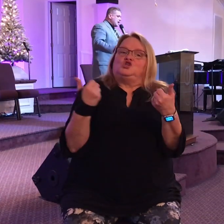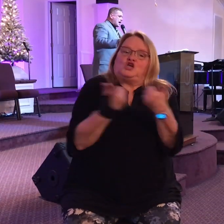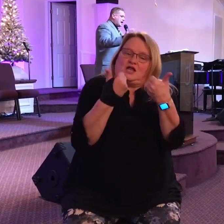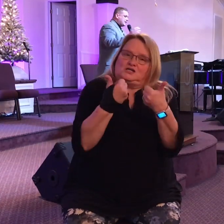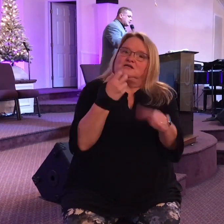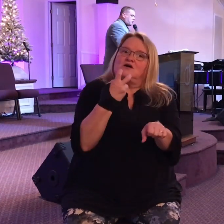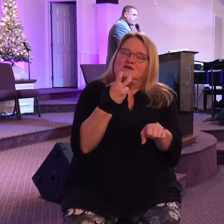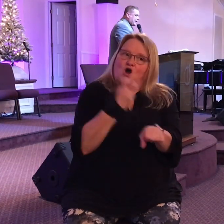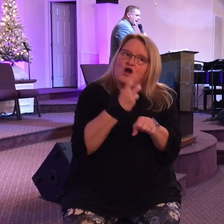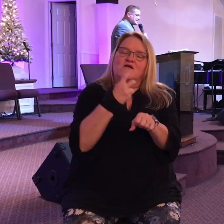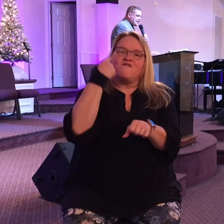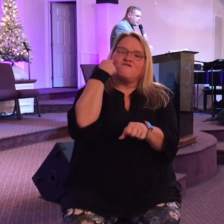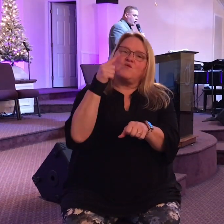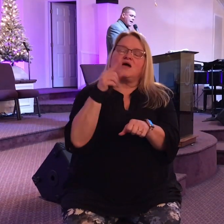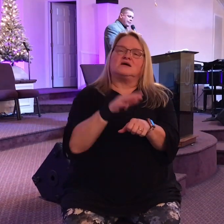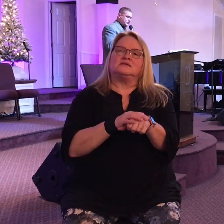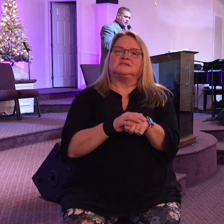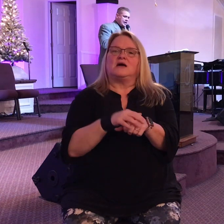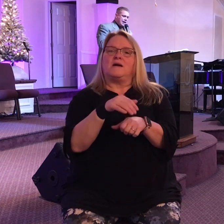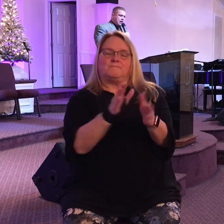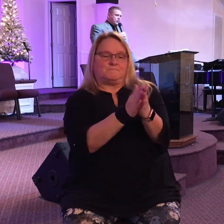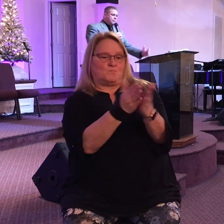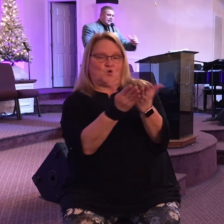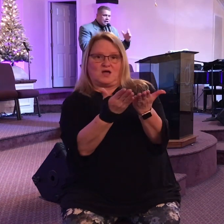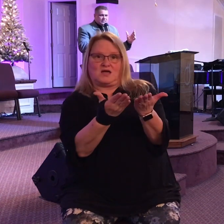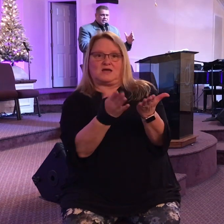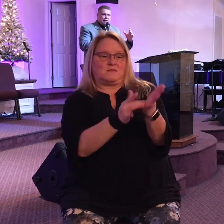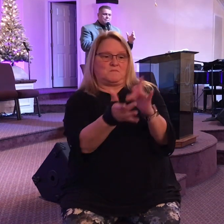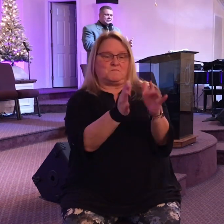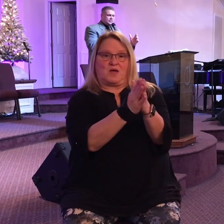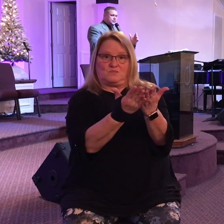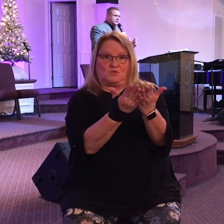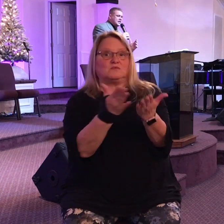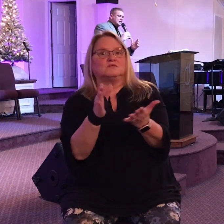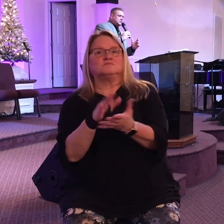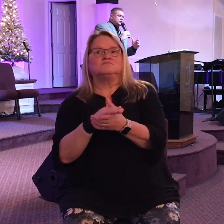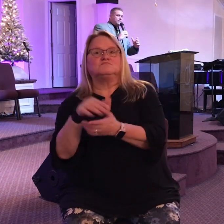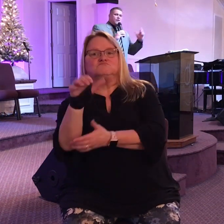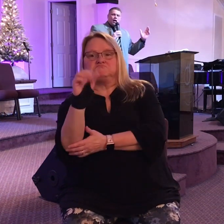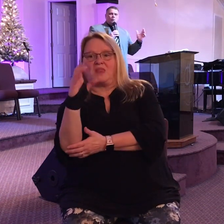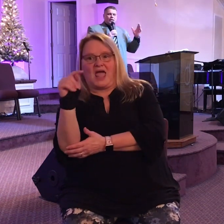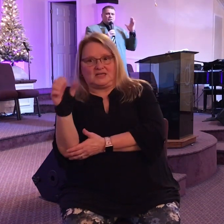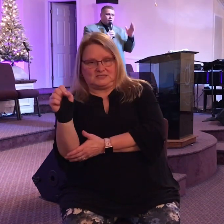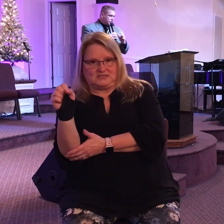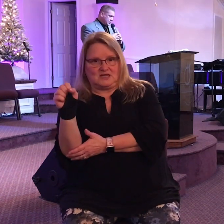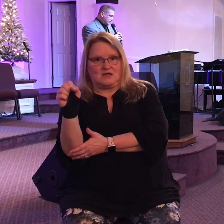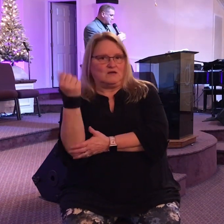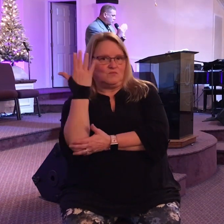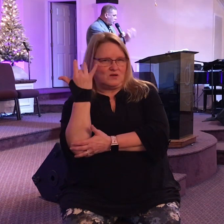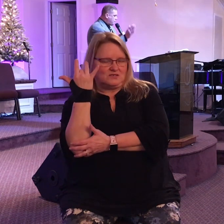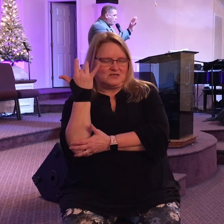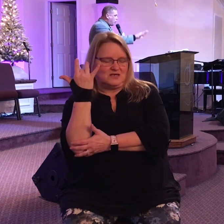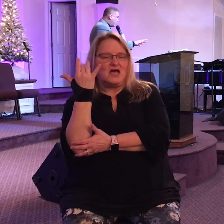So this won't be like a typical Bible study. I'm not going to be limiting my messages to following the